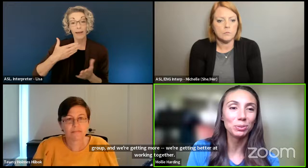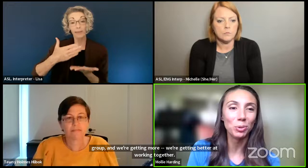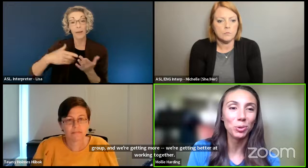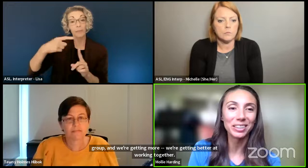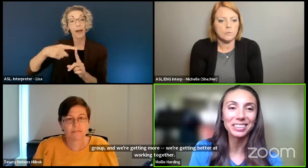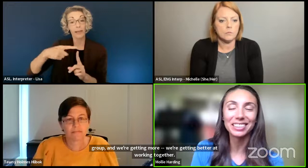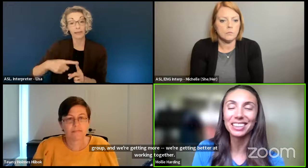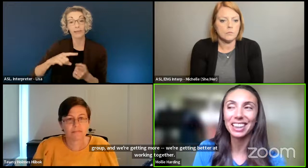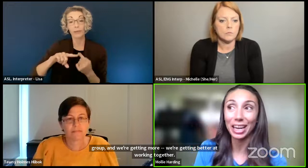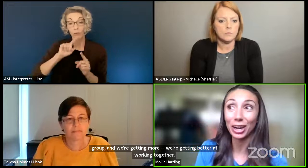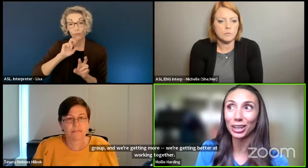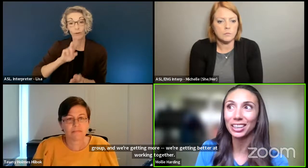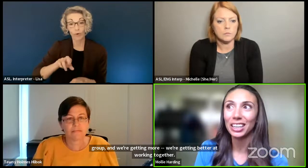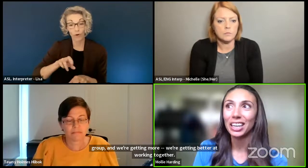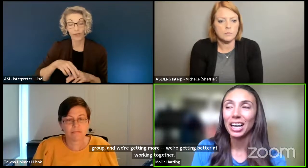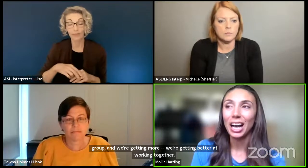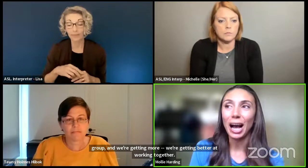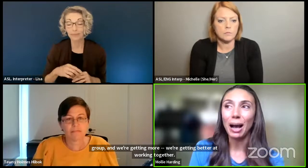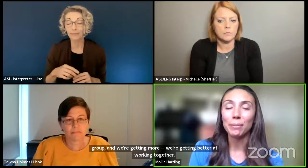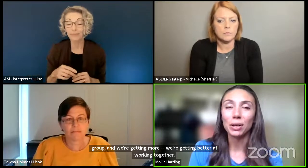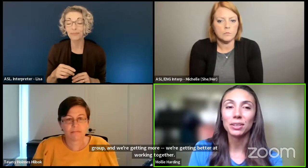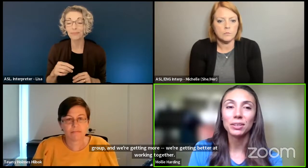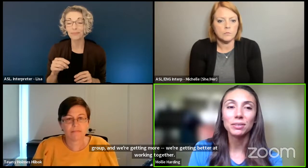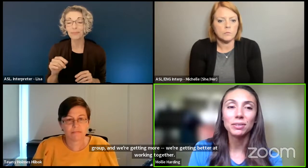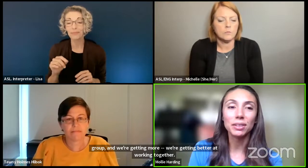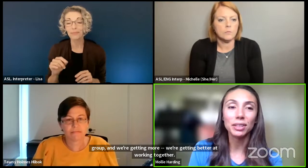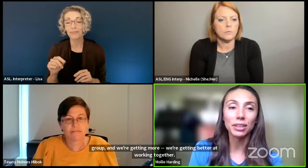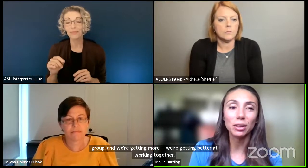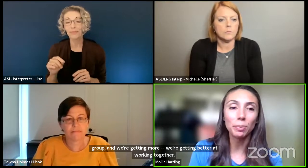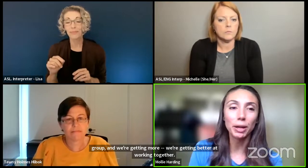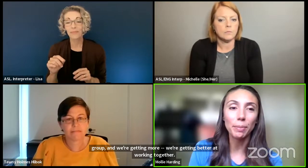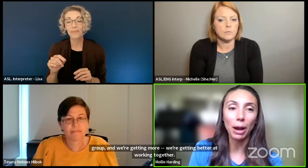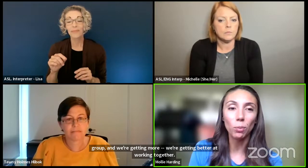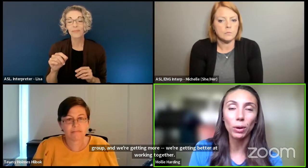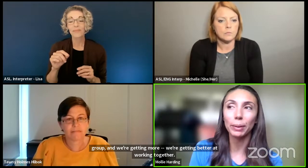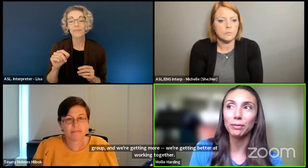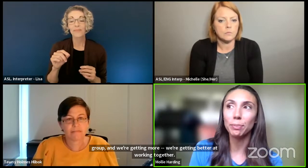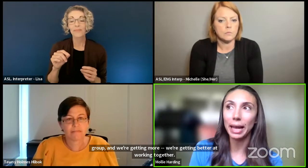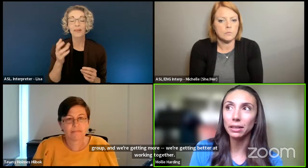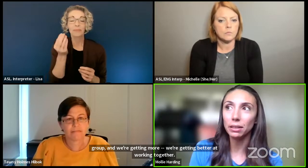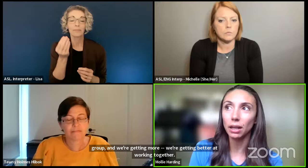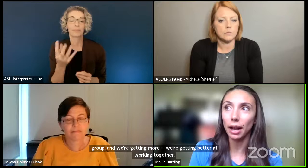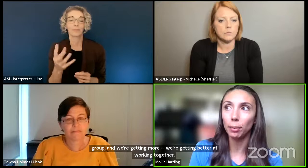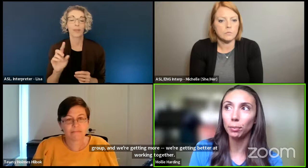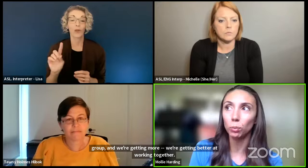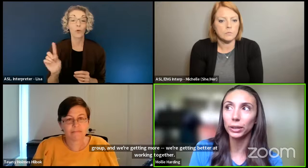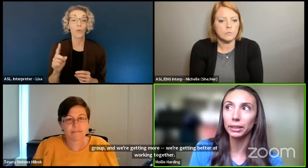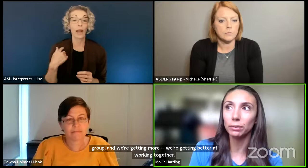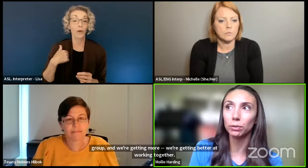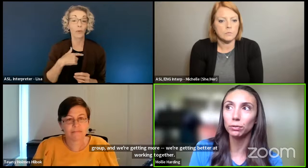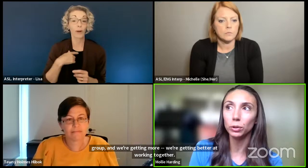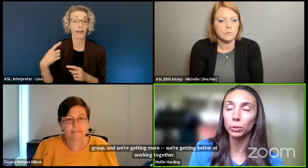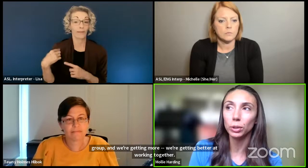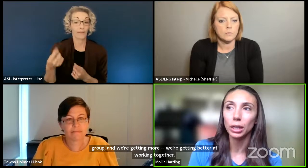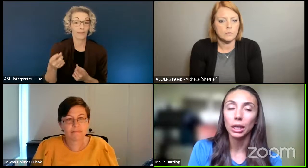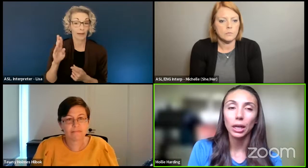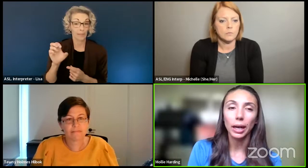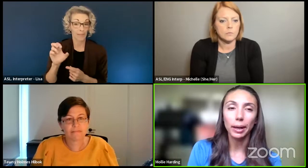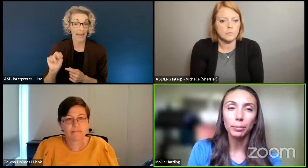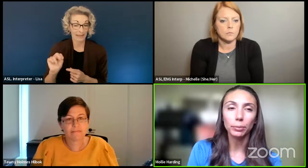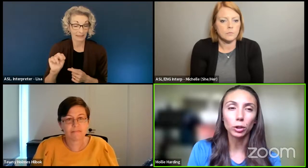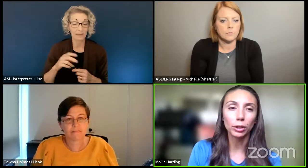positivity to report there. Here's a little bit about where we've been. We